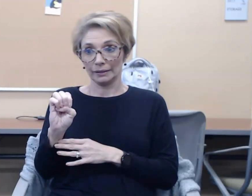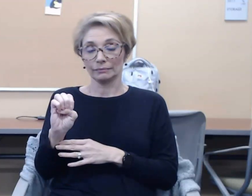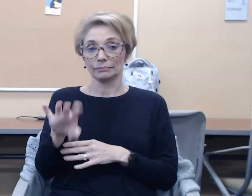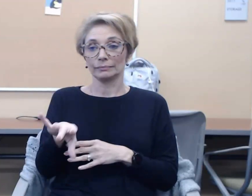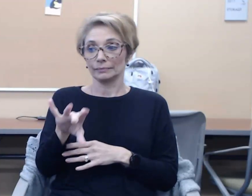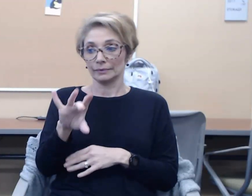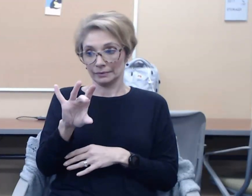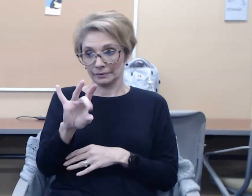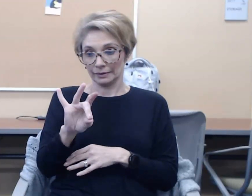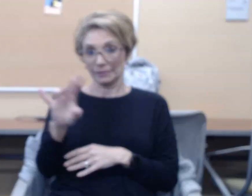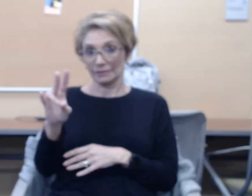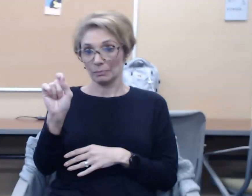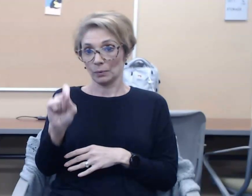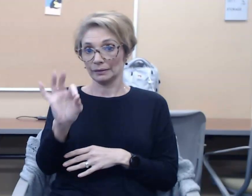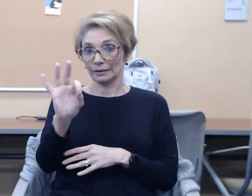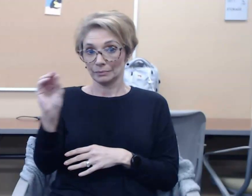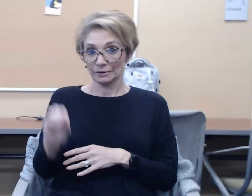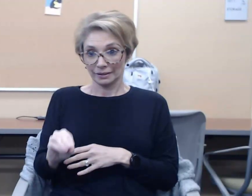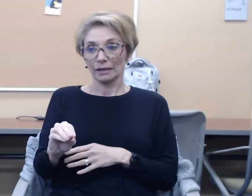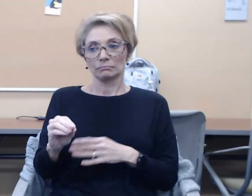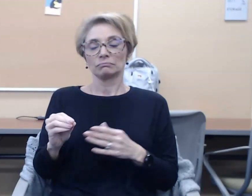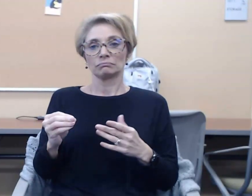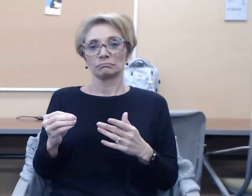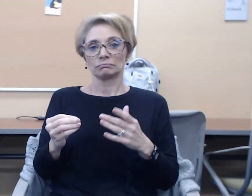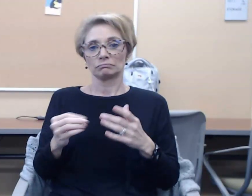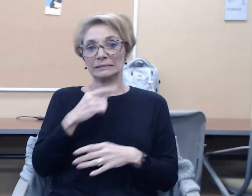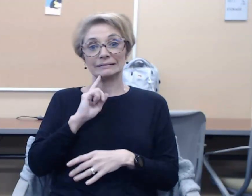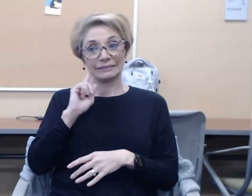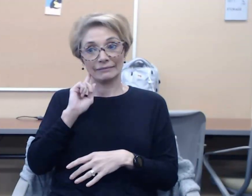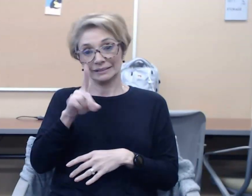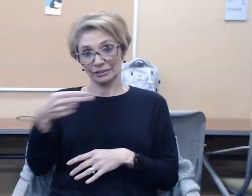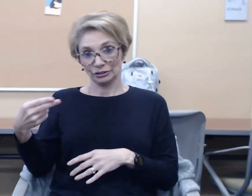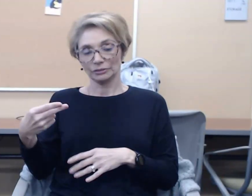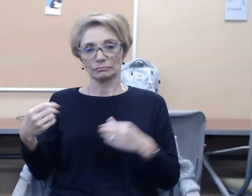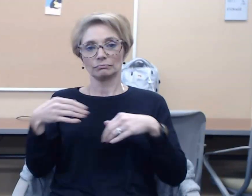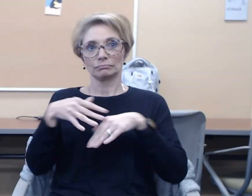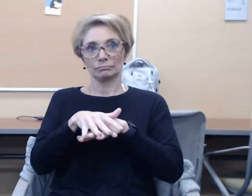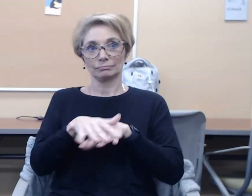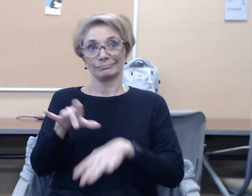87.9% of students were in mainstream school and in regular classrooms for 80% of their day.